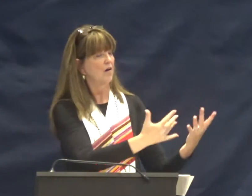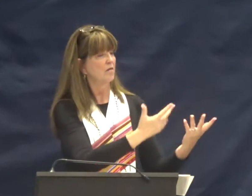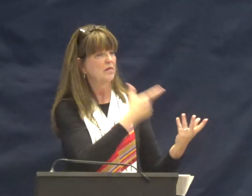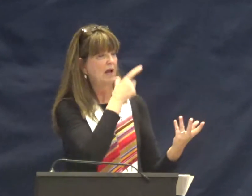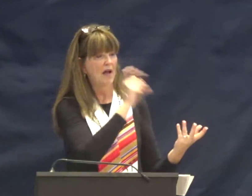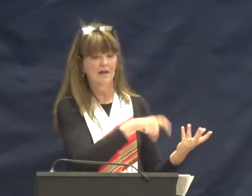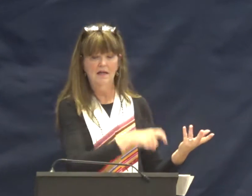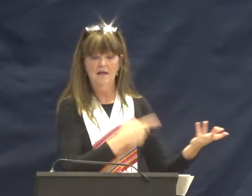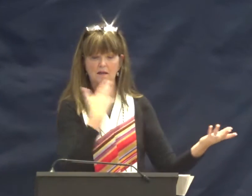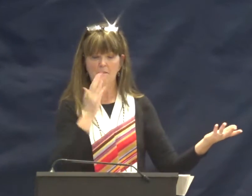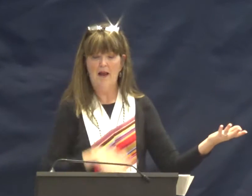and harvested.